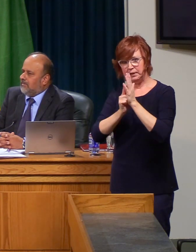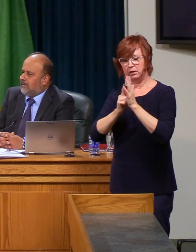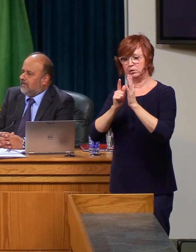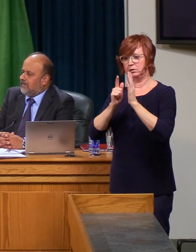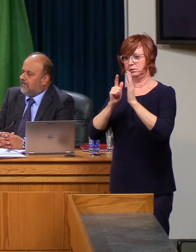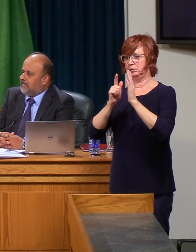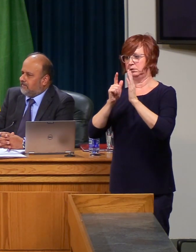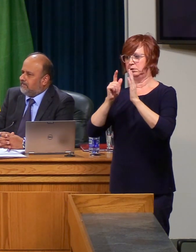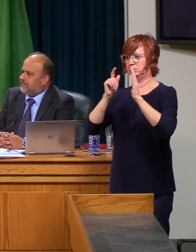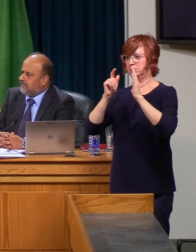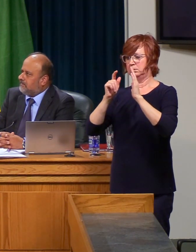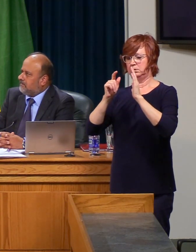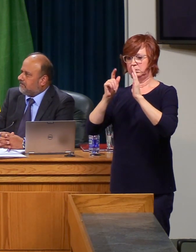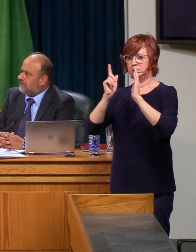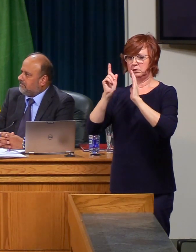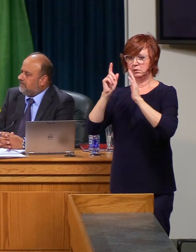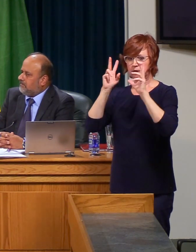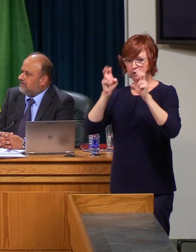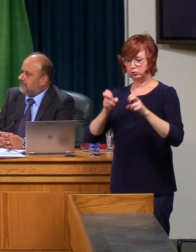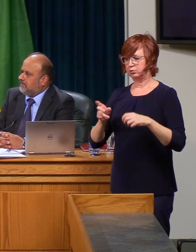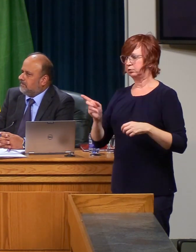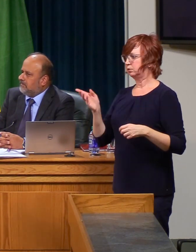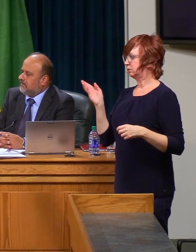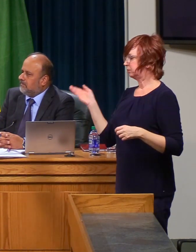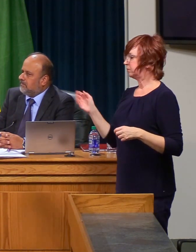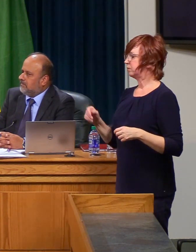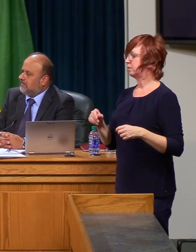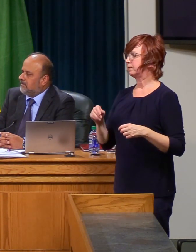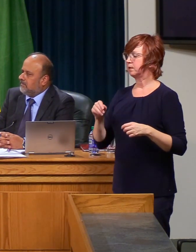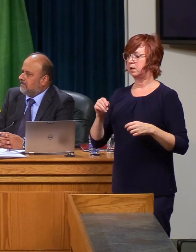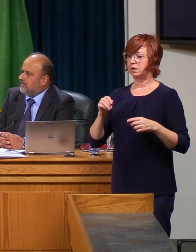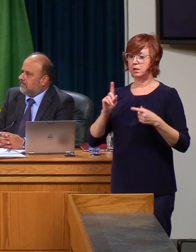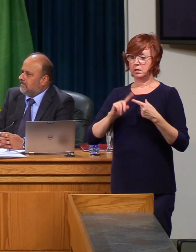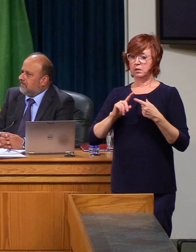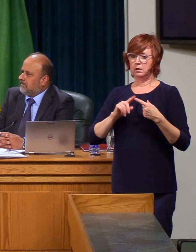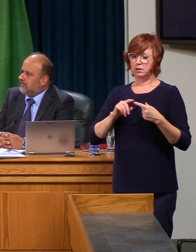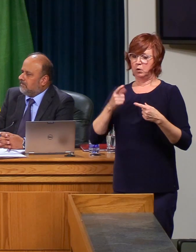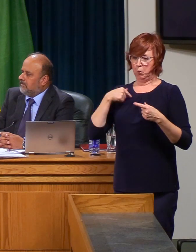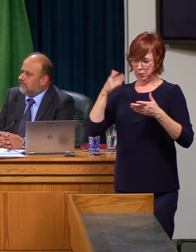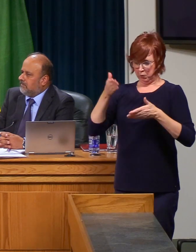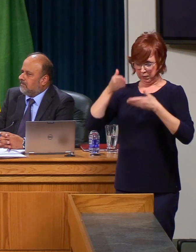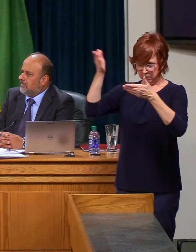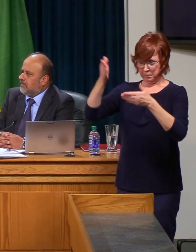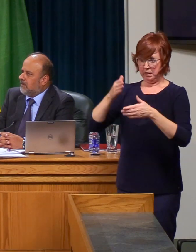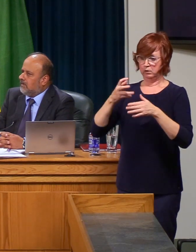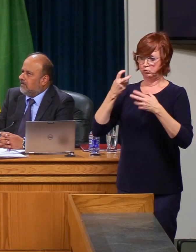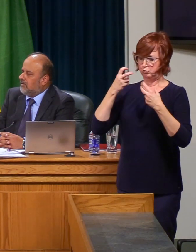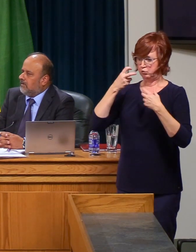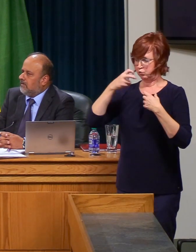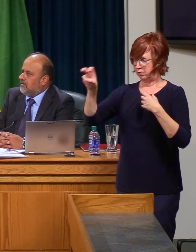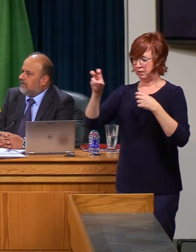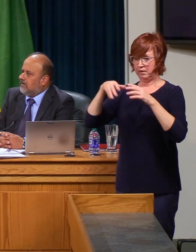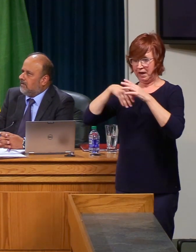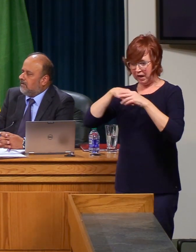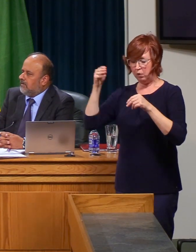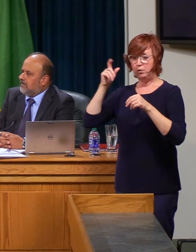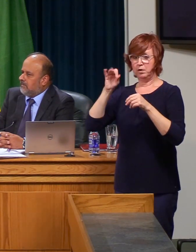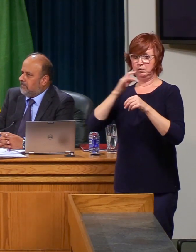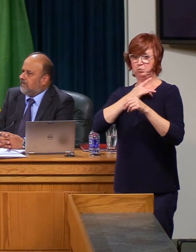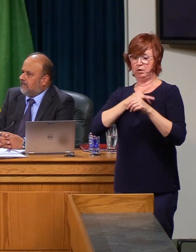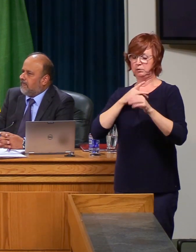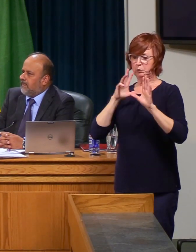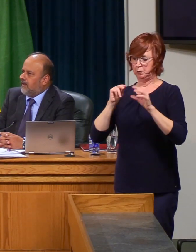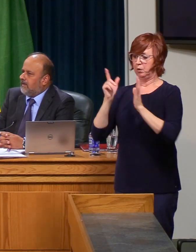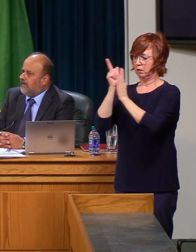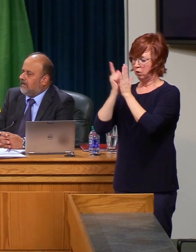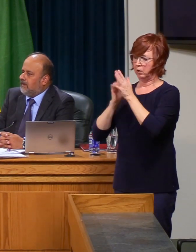law? The law, the recommendation is to not travel out of province, as we said last week. The law is applied to international